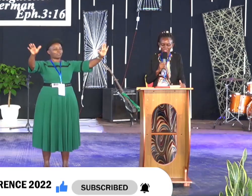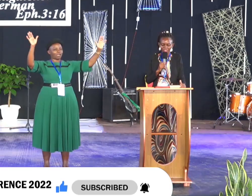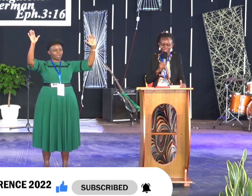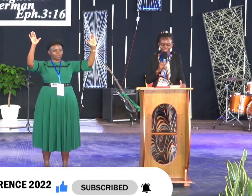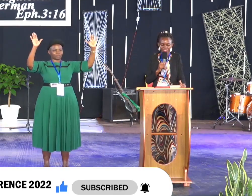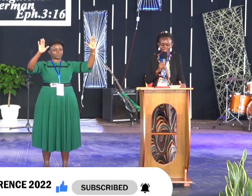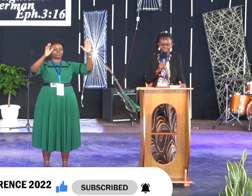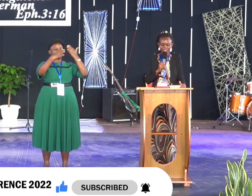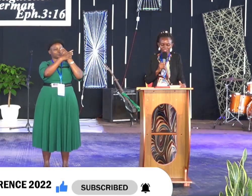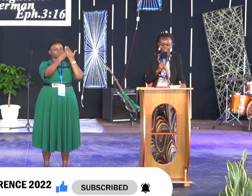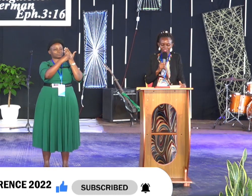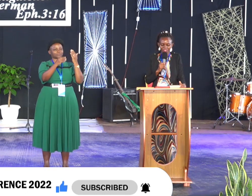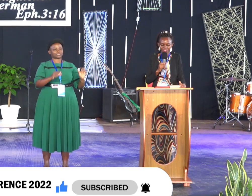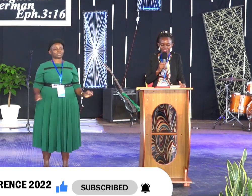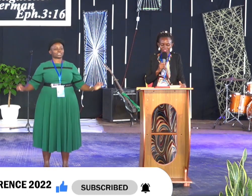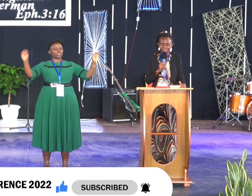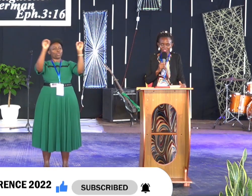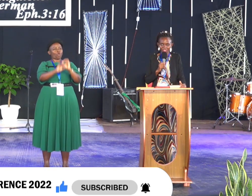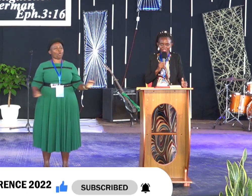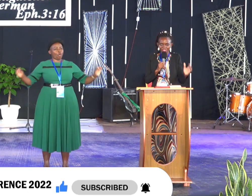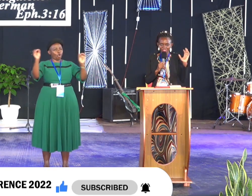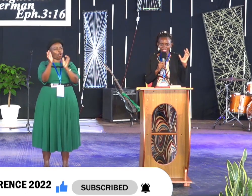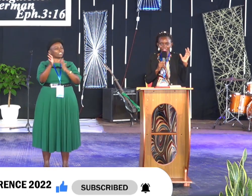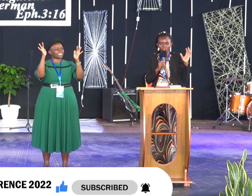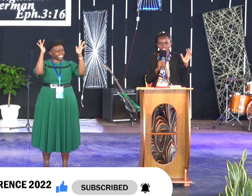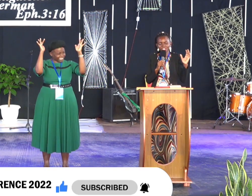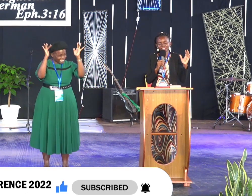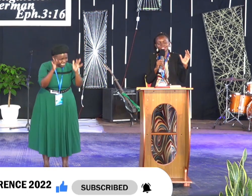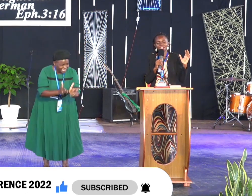jo. Mugambe ayi Yesu.